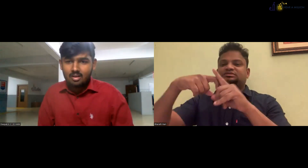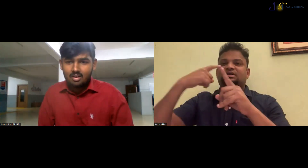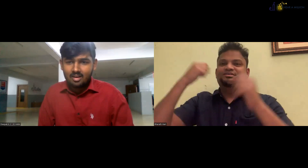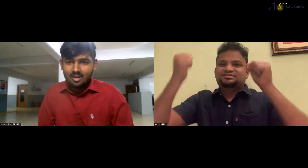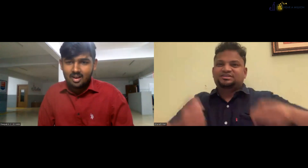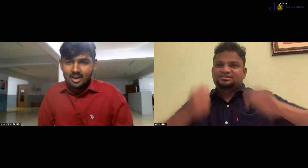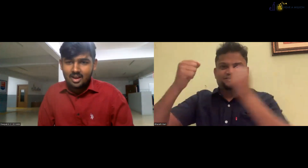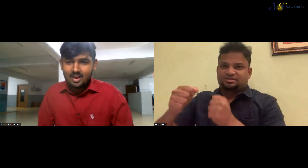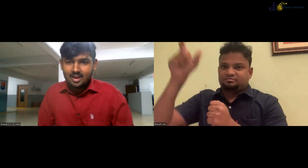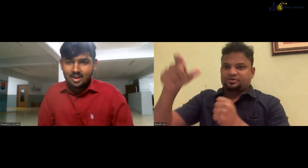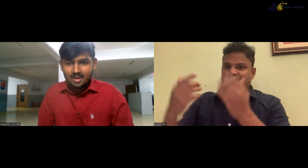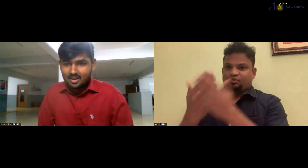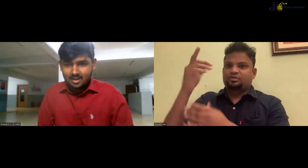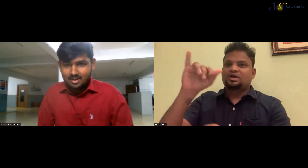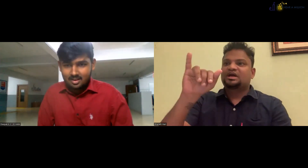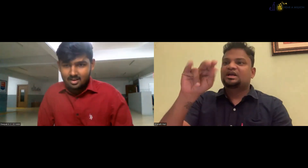easily?